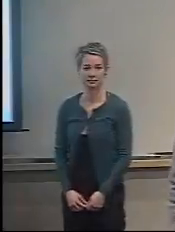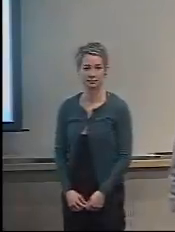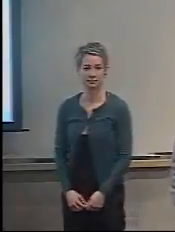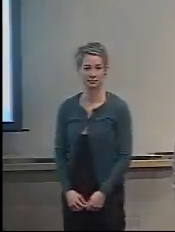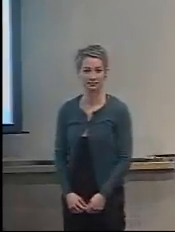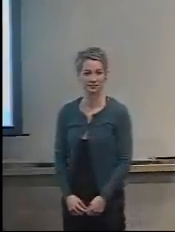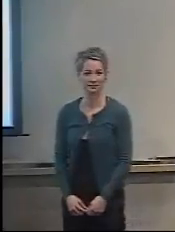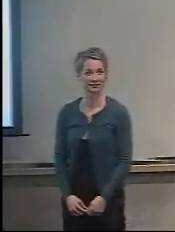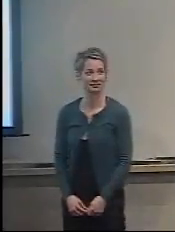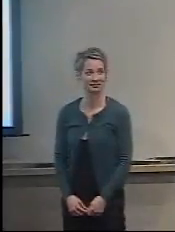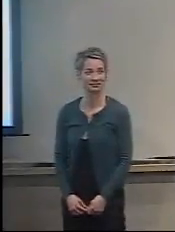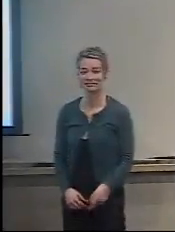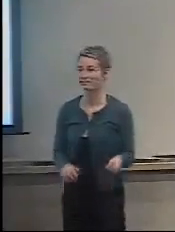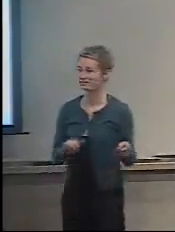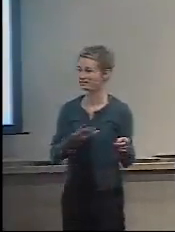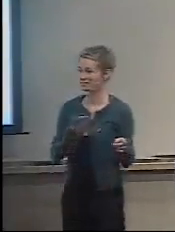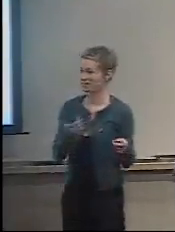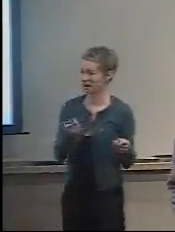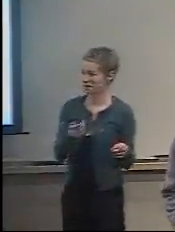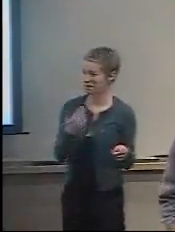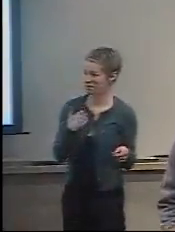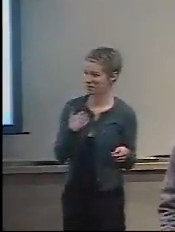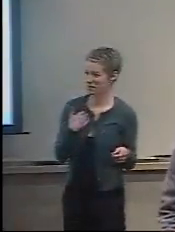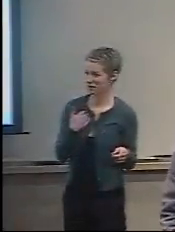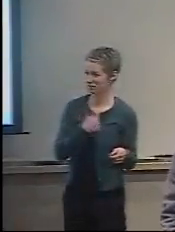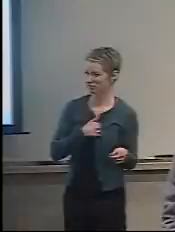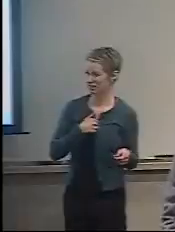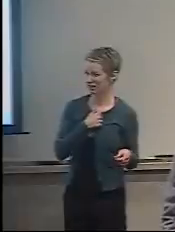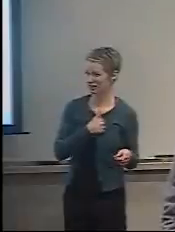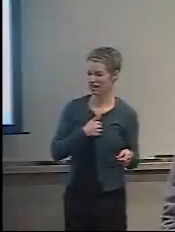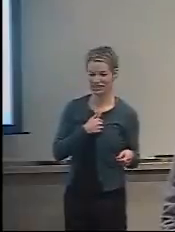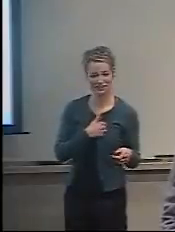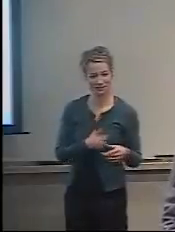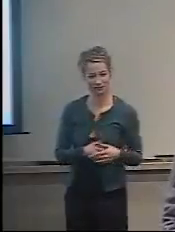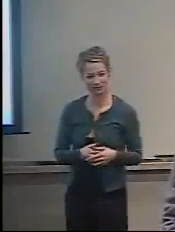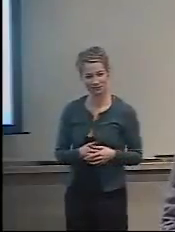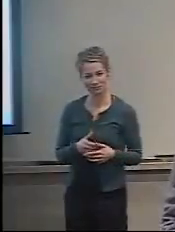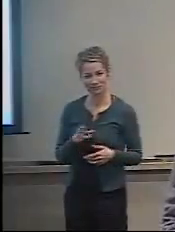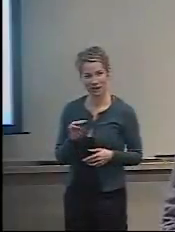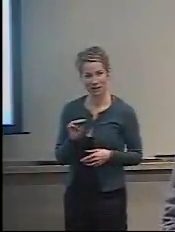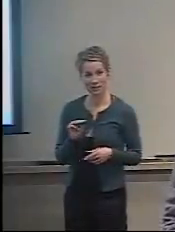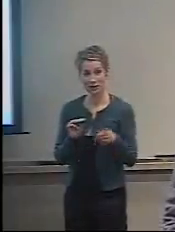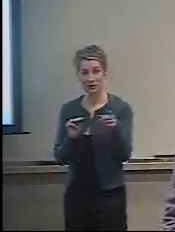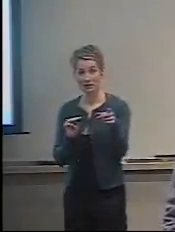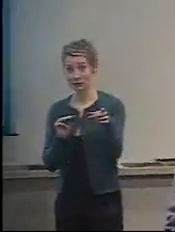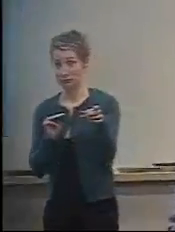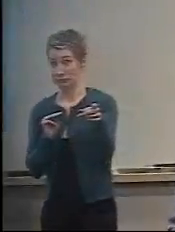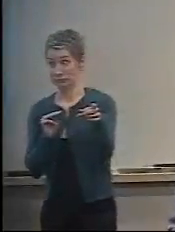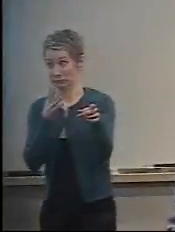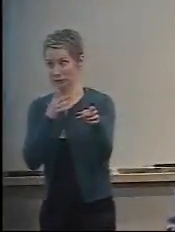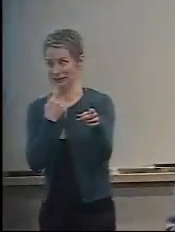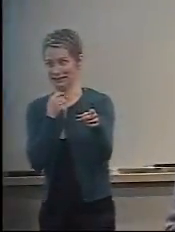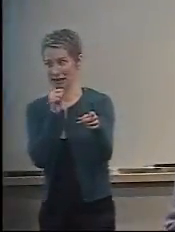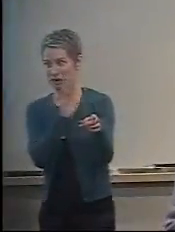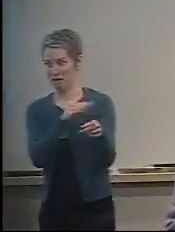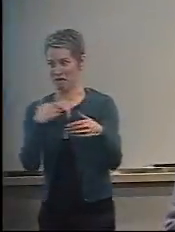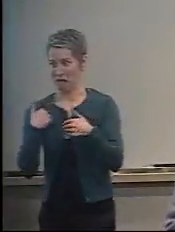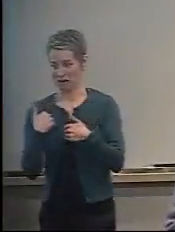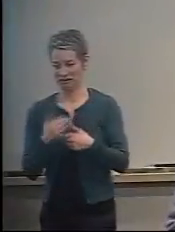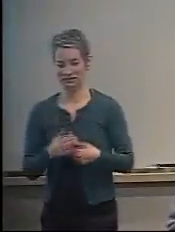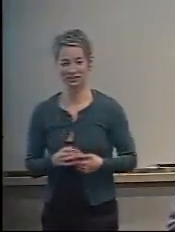That's never happened before, so I apologize. It's not your fault.